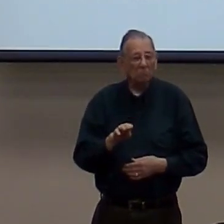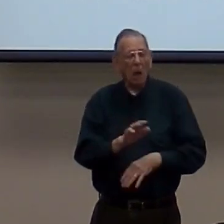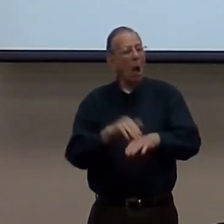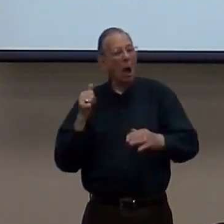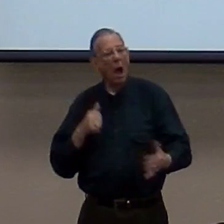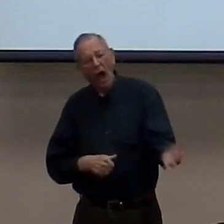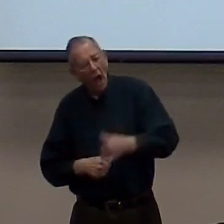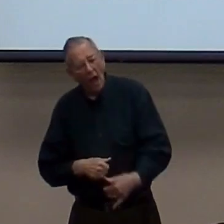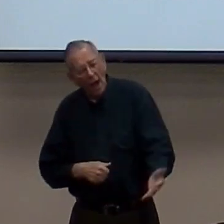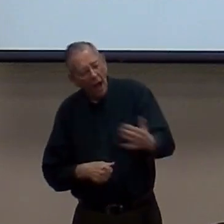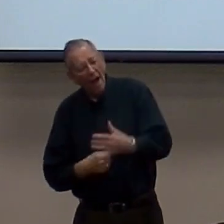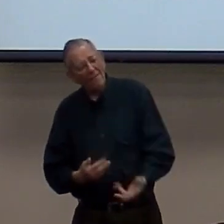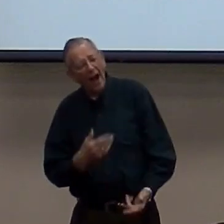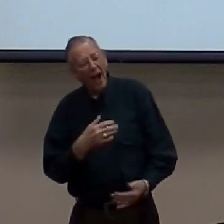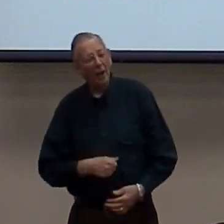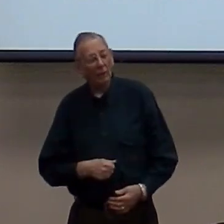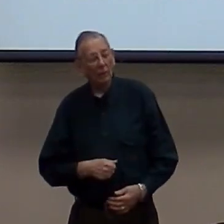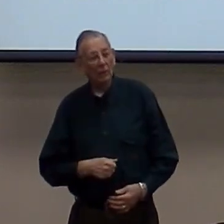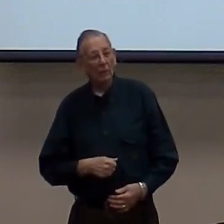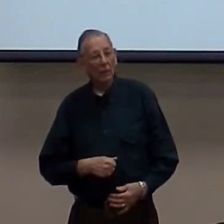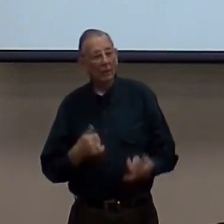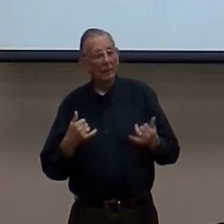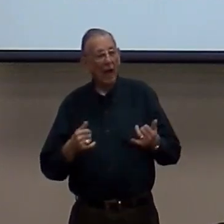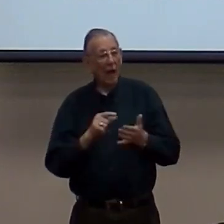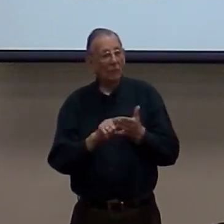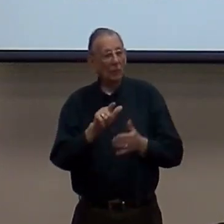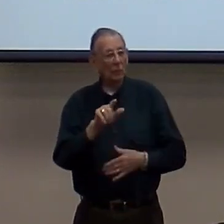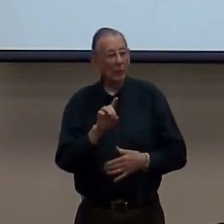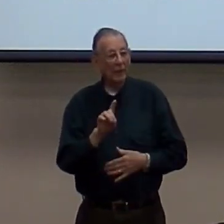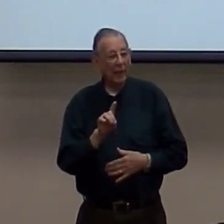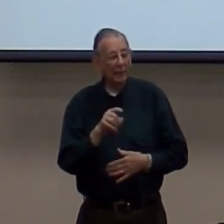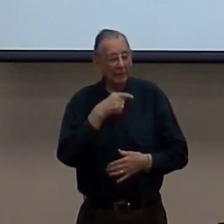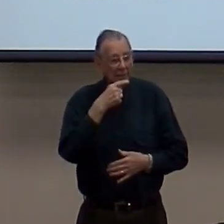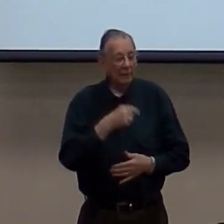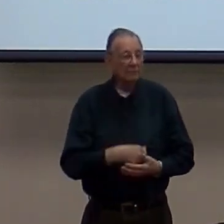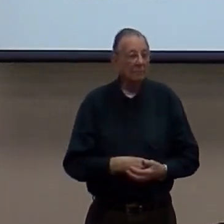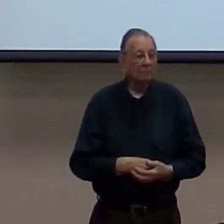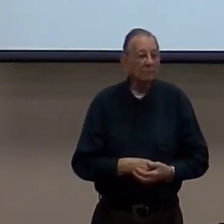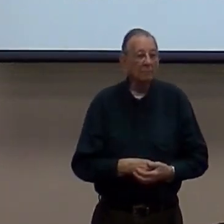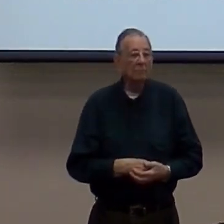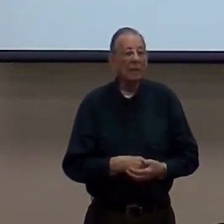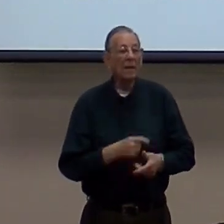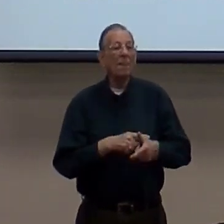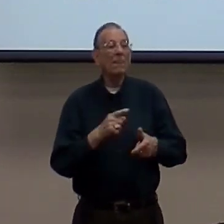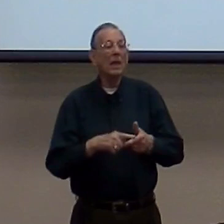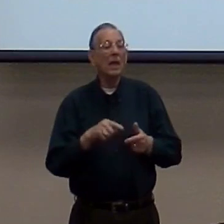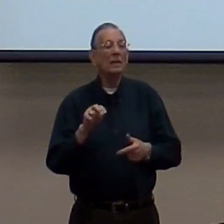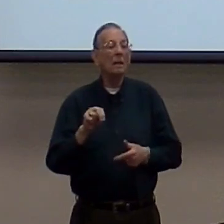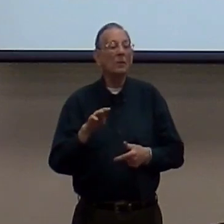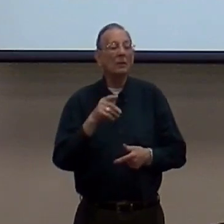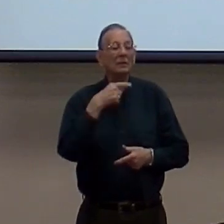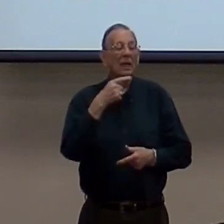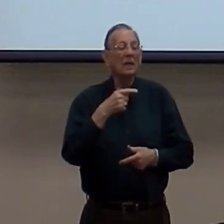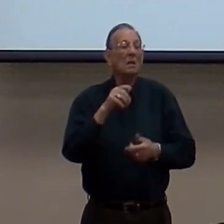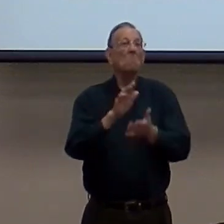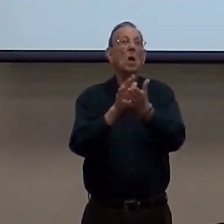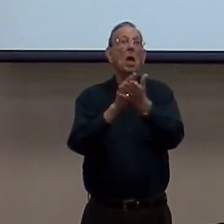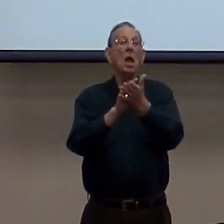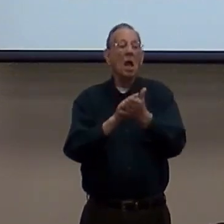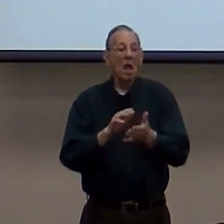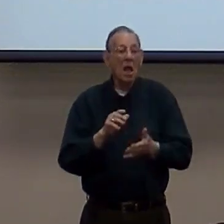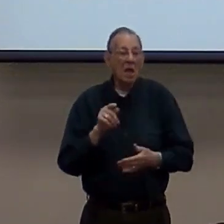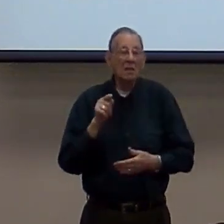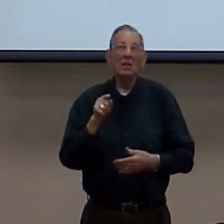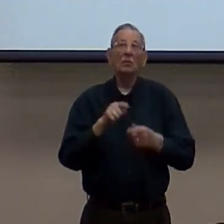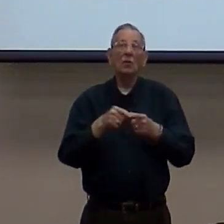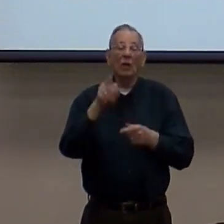And now Nebuchadnezzar responds in verse 28. Kevin? Then Nebuchadnezzar said, Praise be to the God